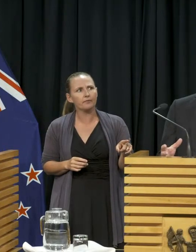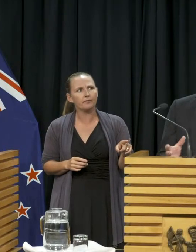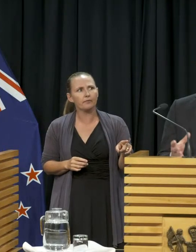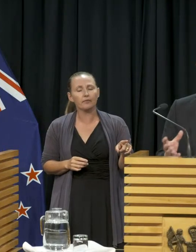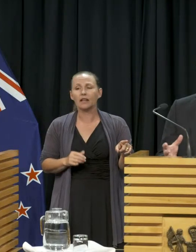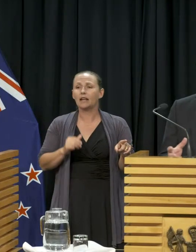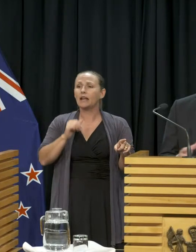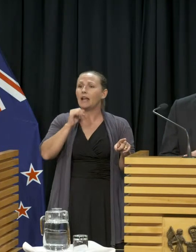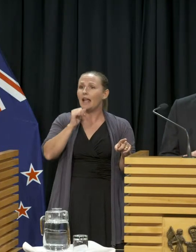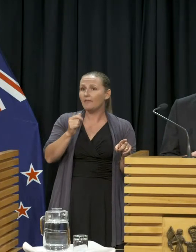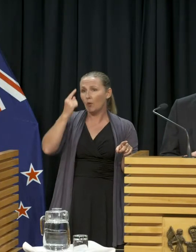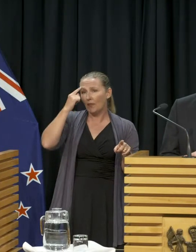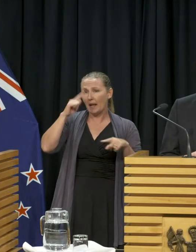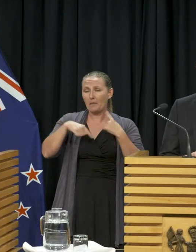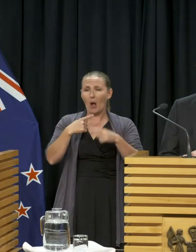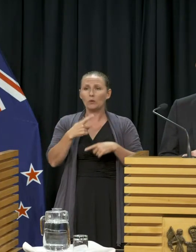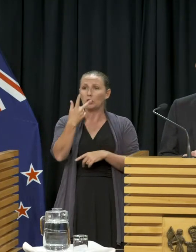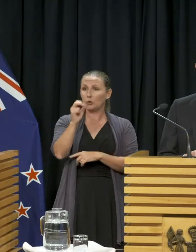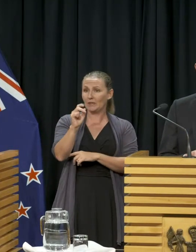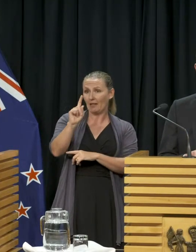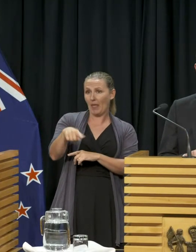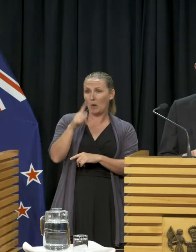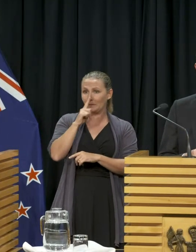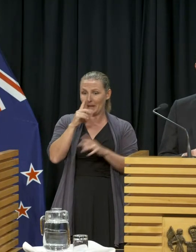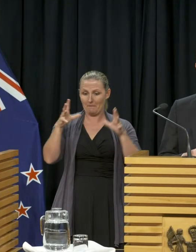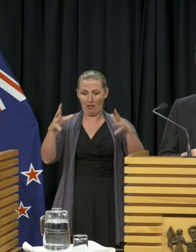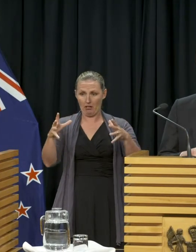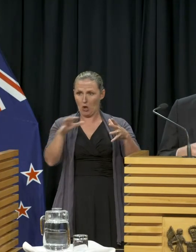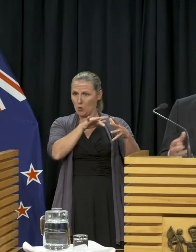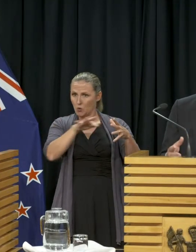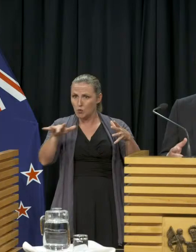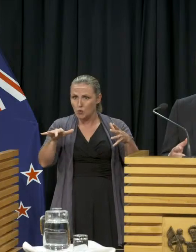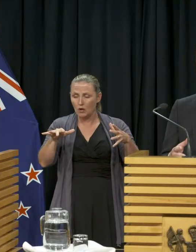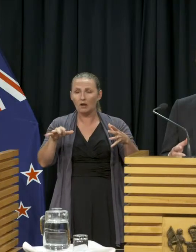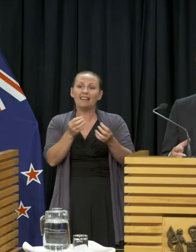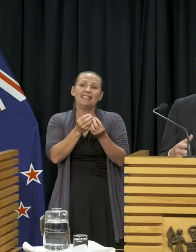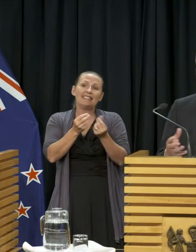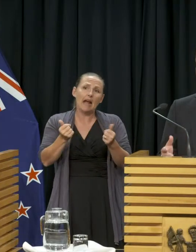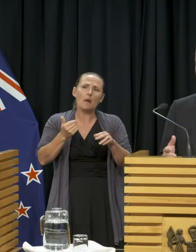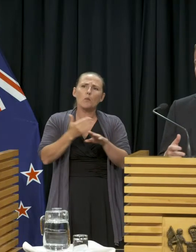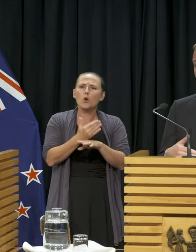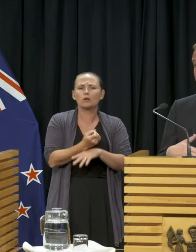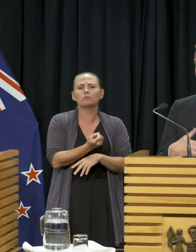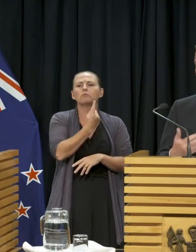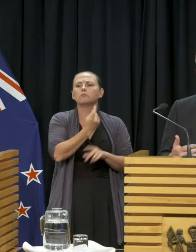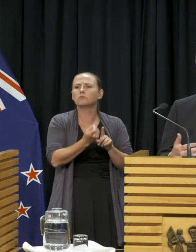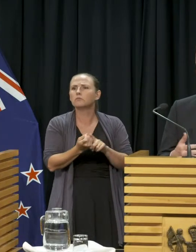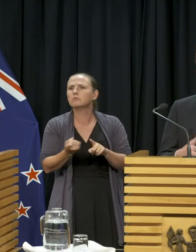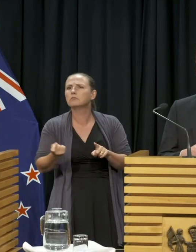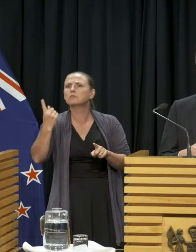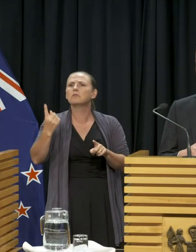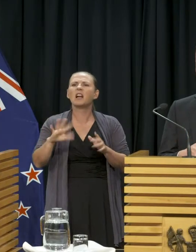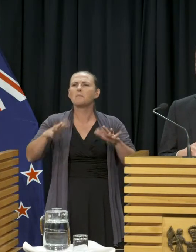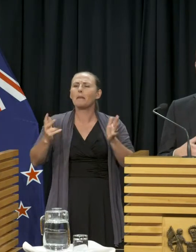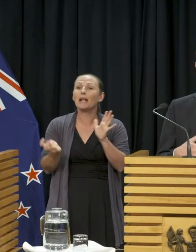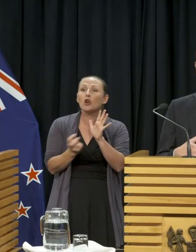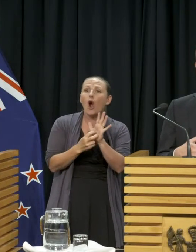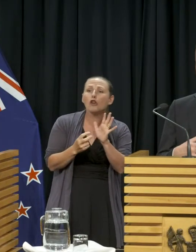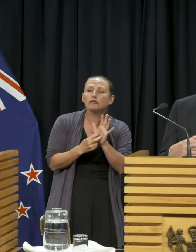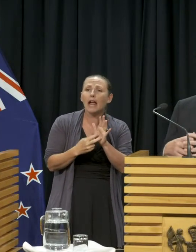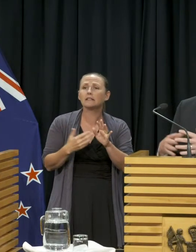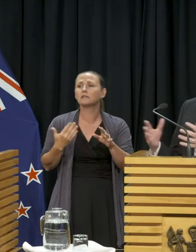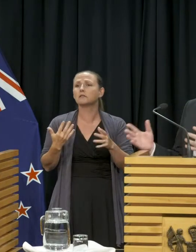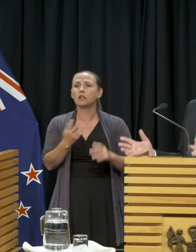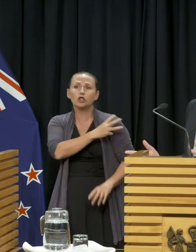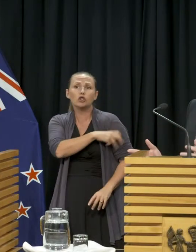of who might fall within that 20,000, you'll have some people who, for example, might have worked a couple of shifts. They might work for a contracted security firm. They